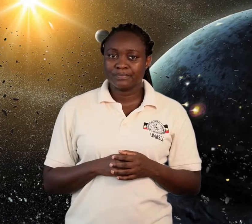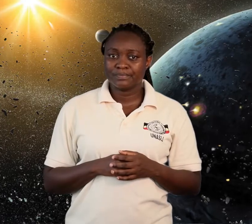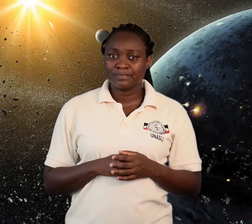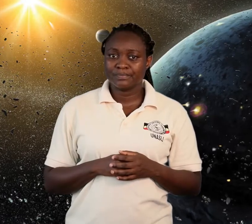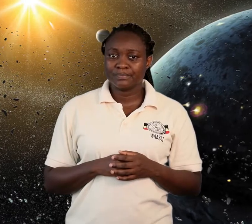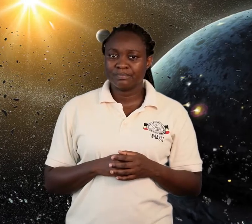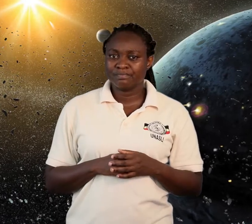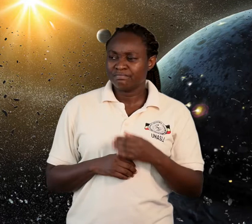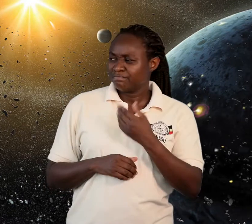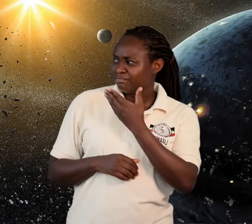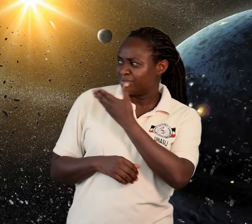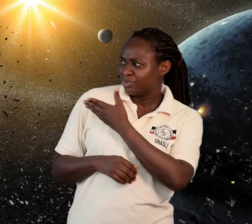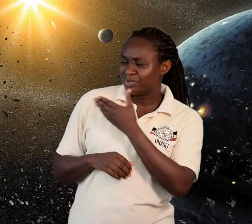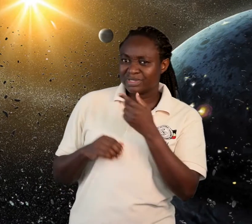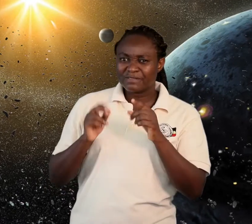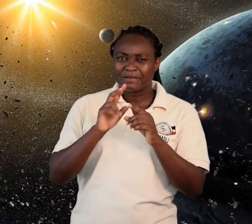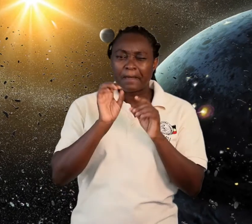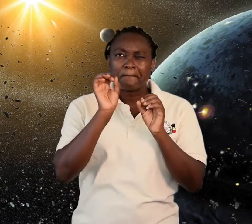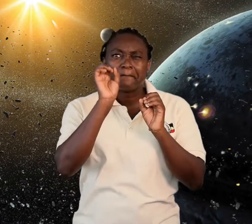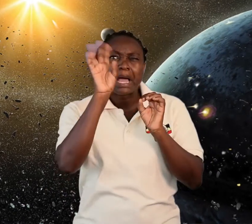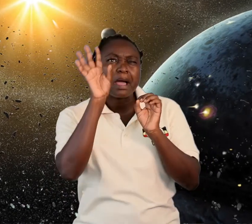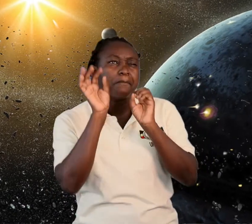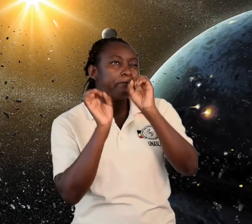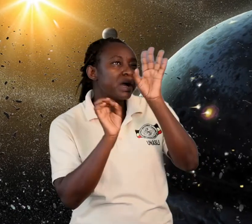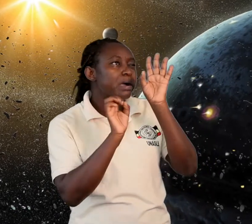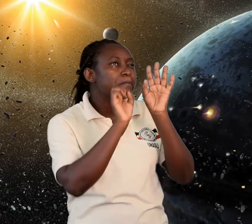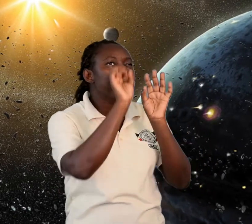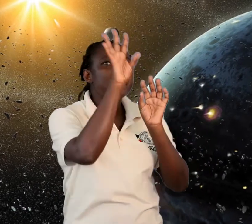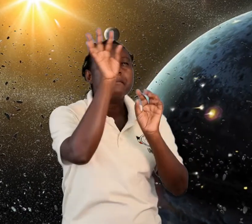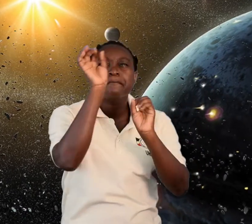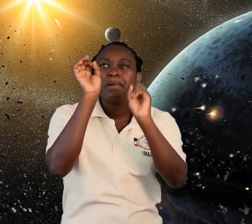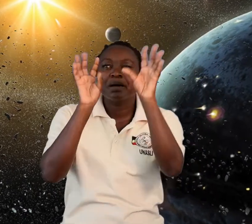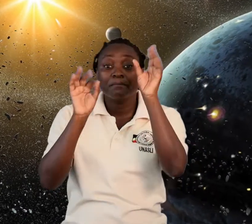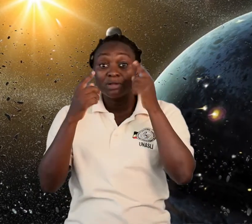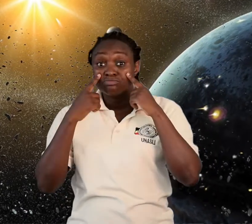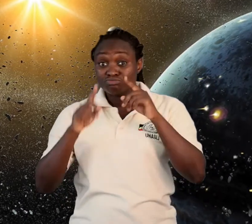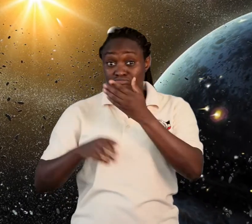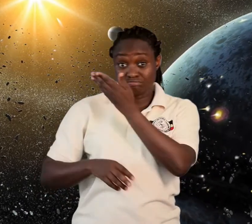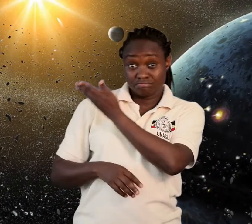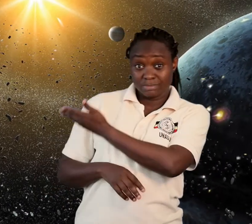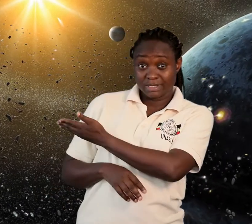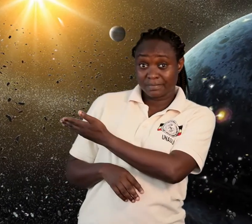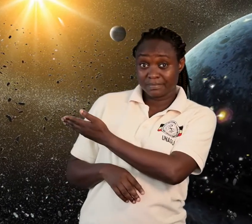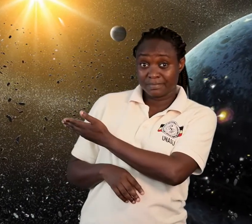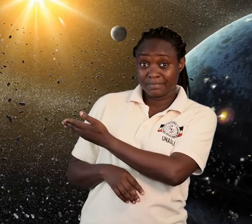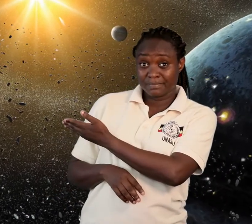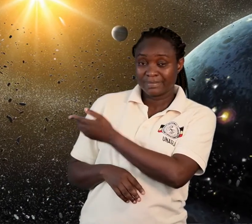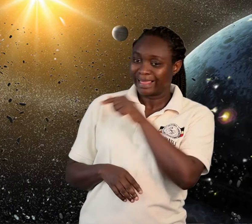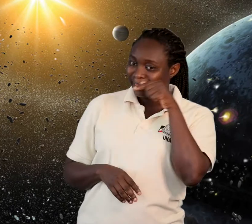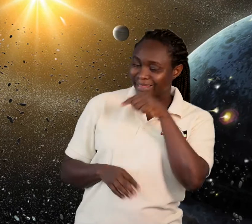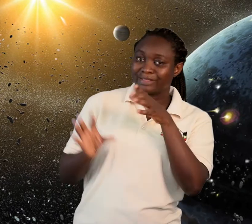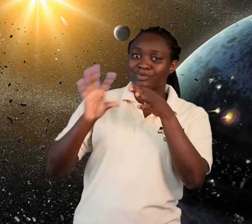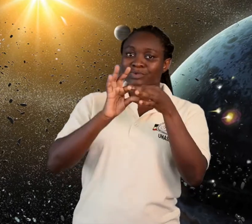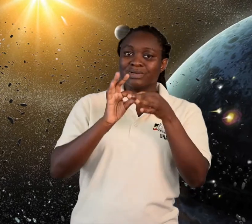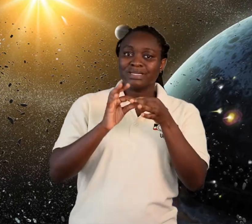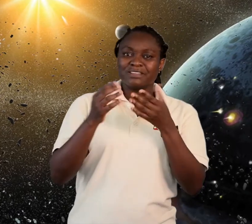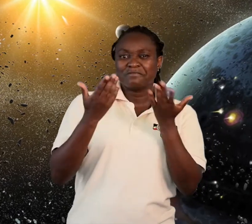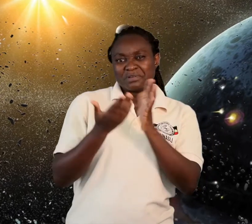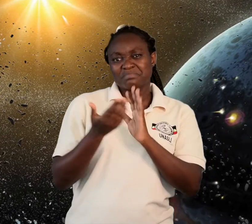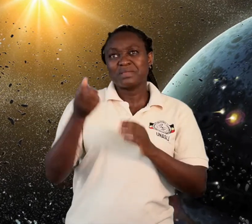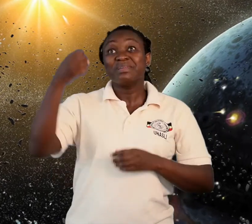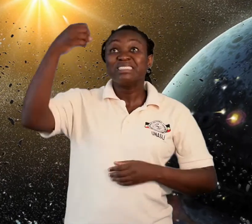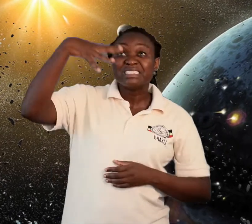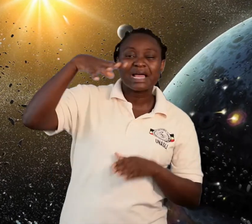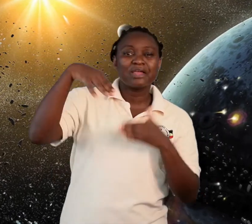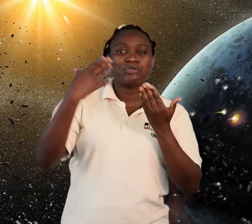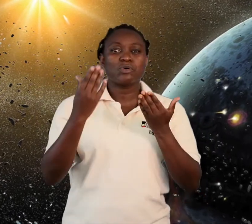something that looks like stars. Do you see stars? Oh, yes. The solar system. Maybe the sun, maybe